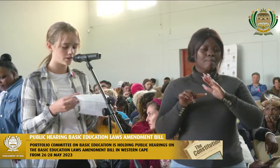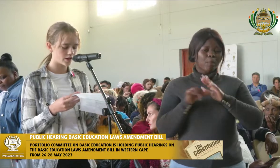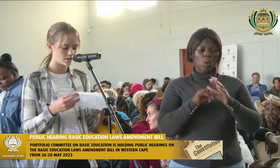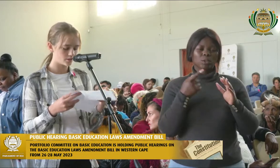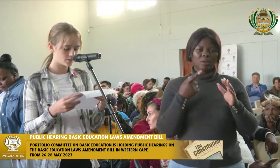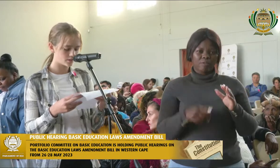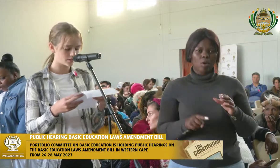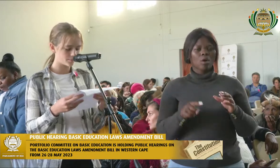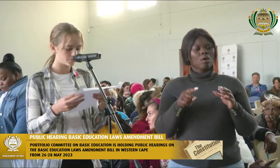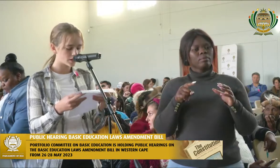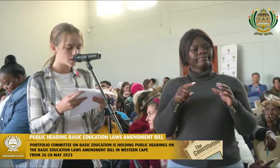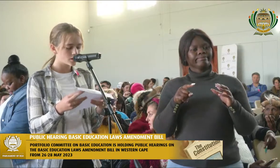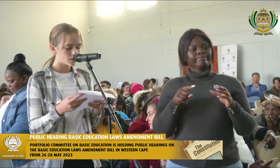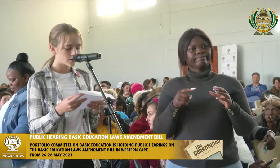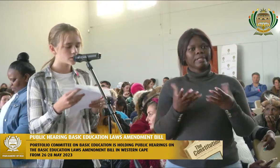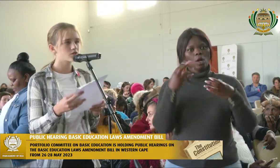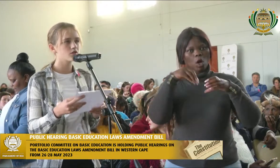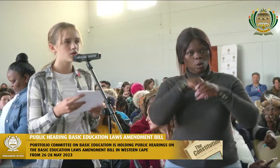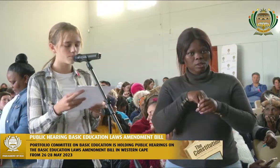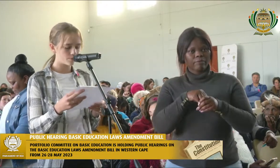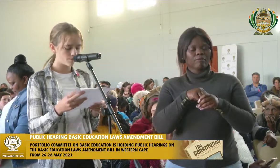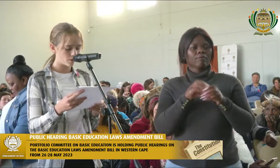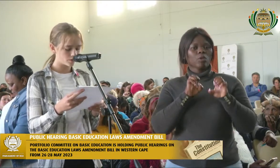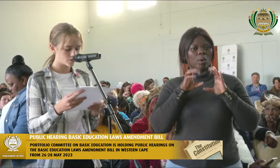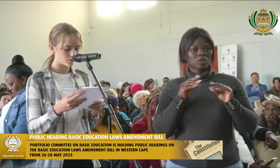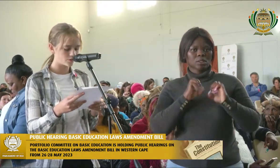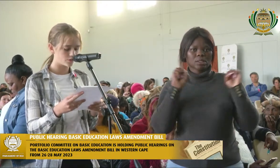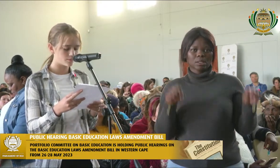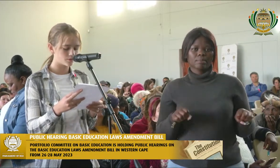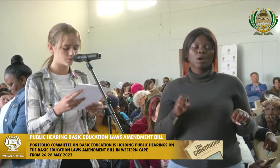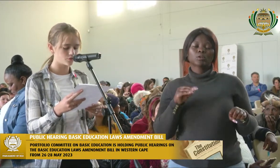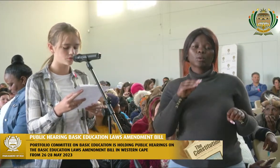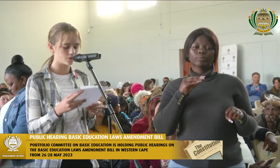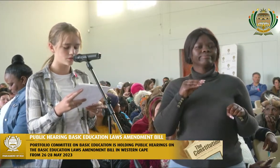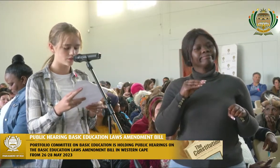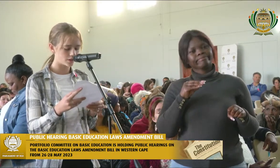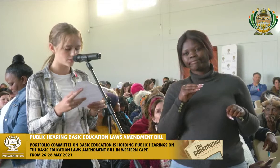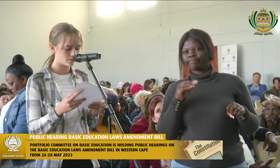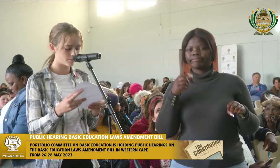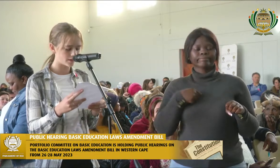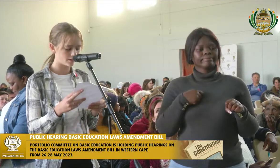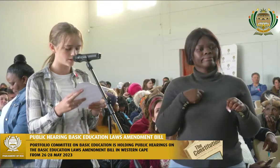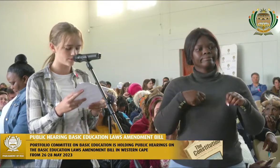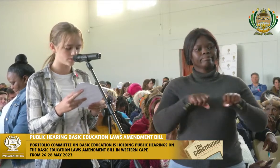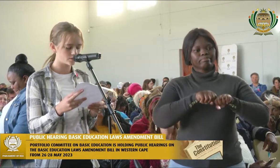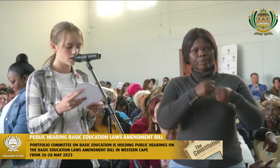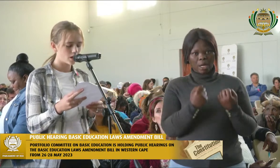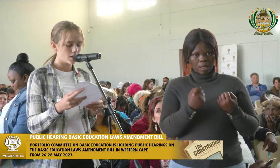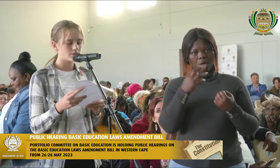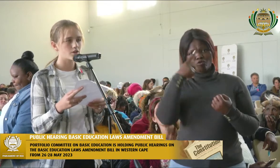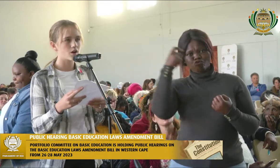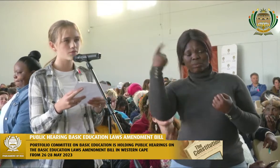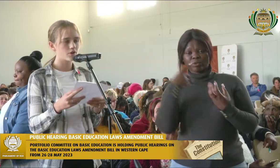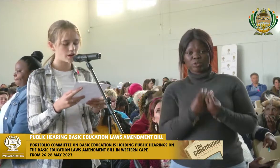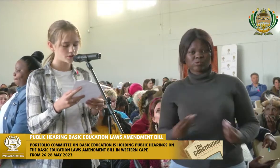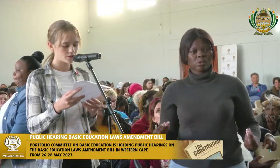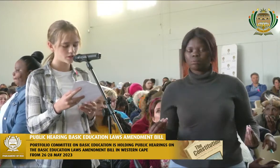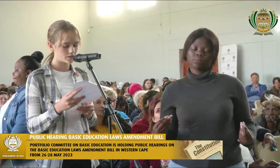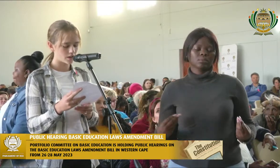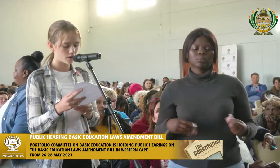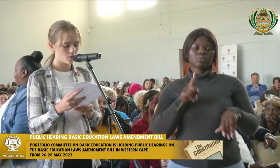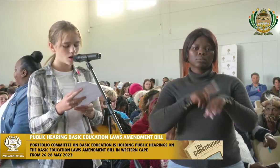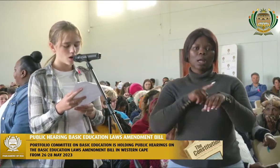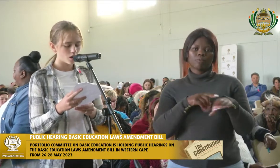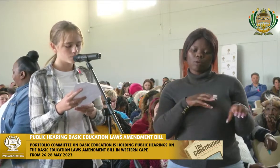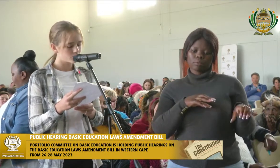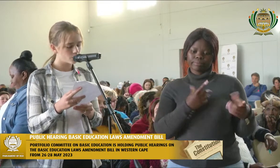inclusive education system. So let us not compromise on the dreams of children who yearn to make a difference. The time for action